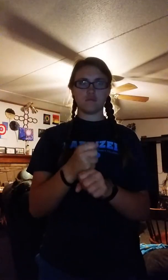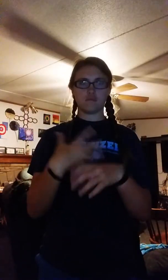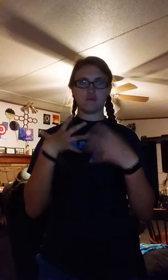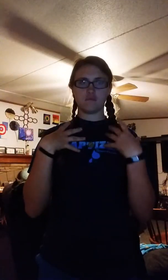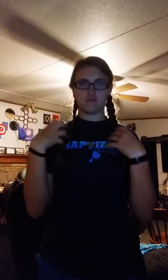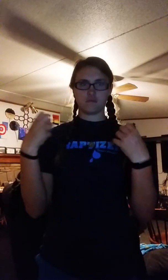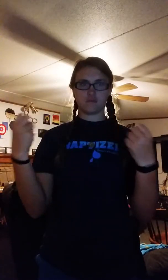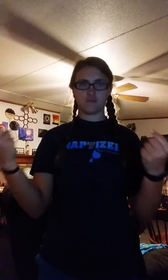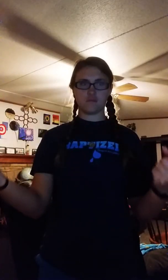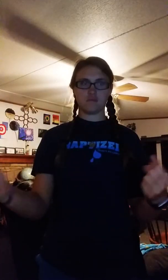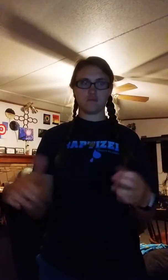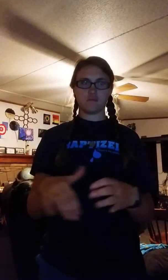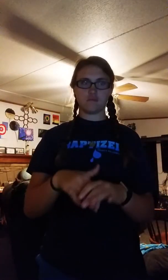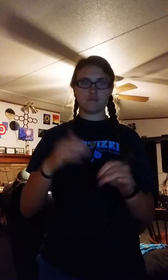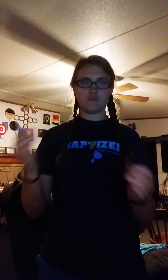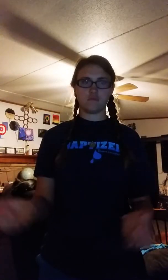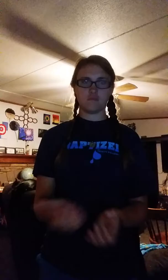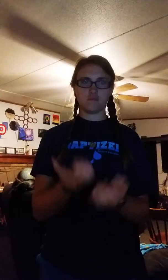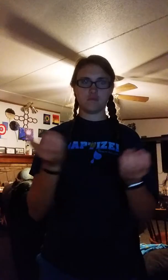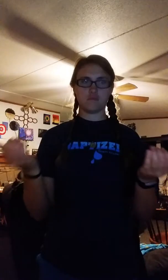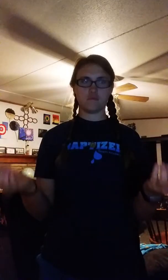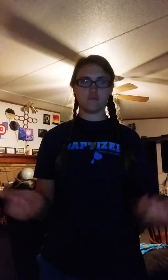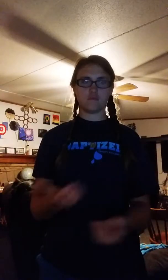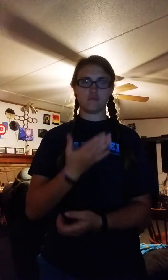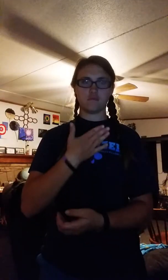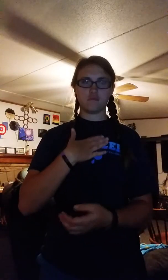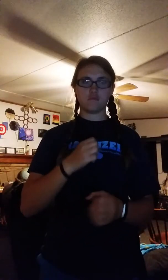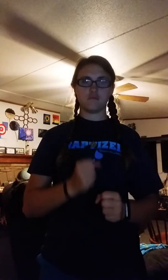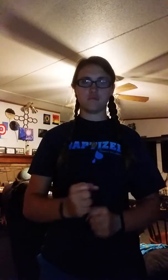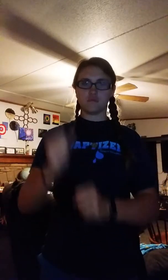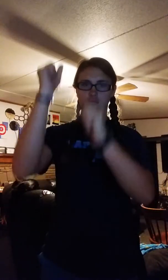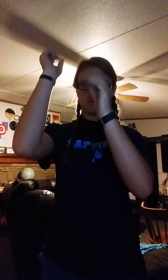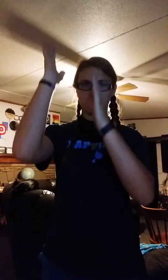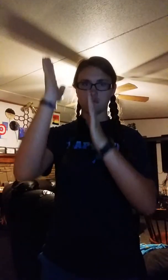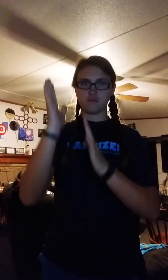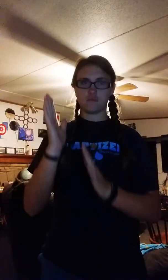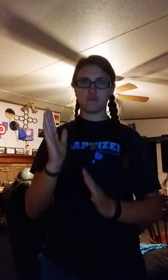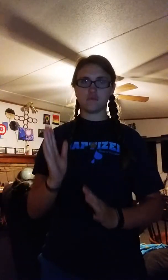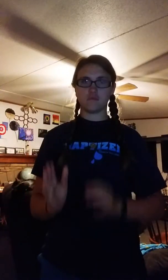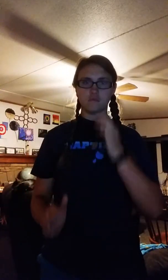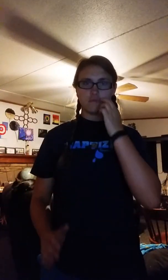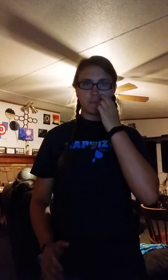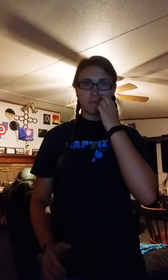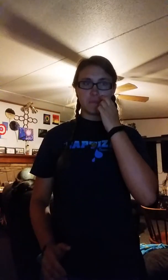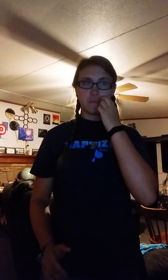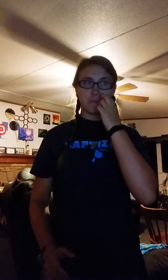made stronger in the presence of my Savior. Let walk